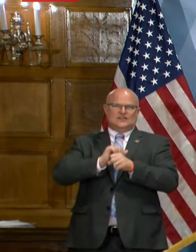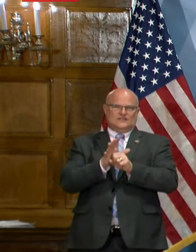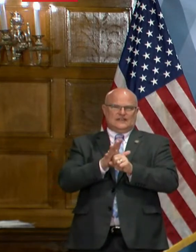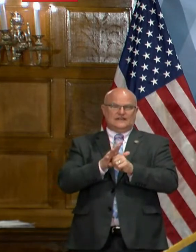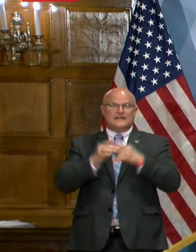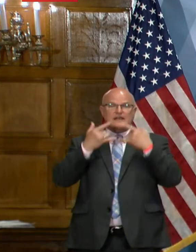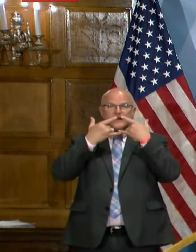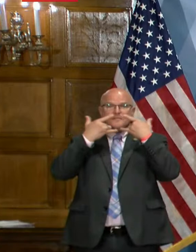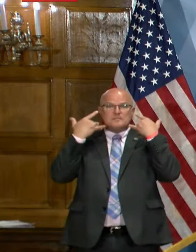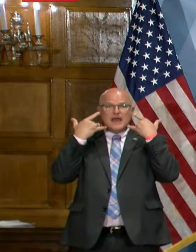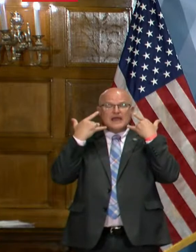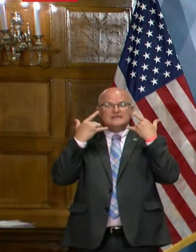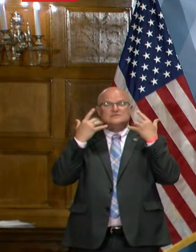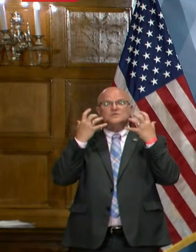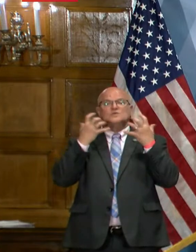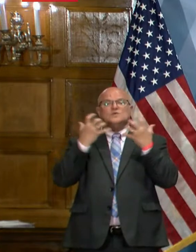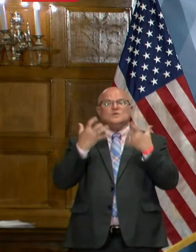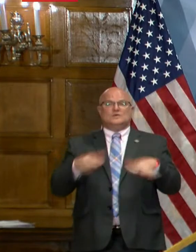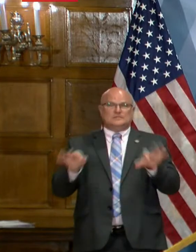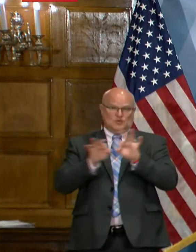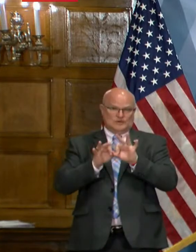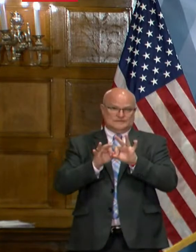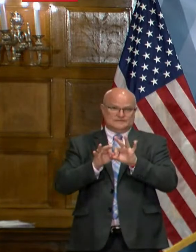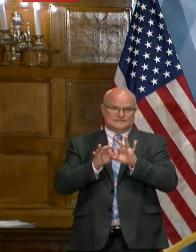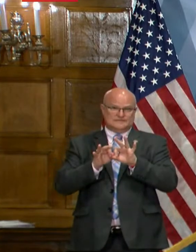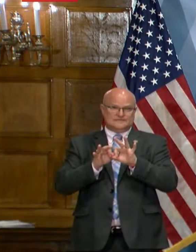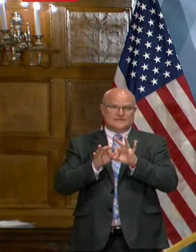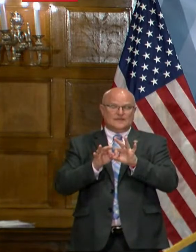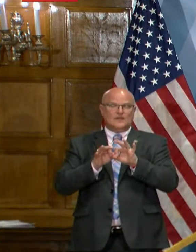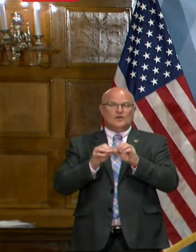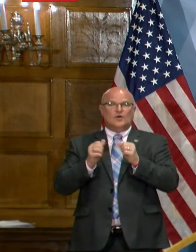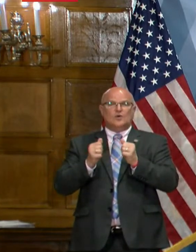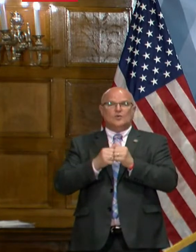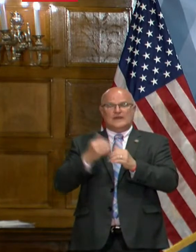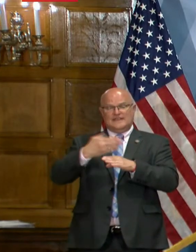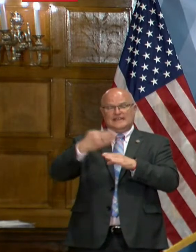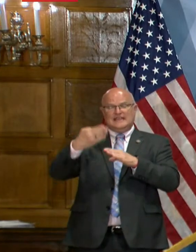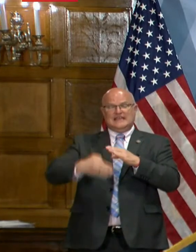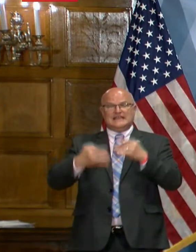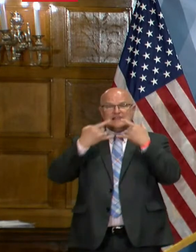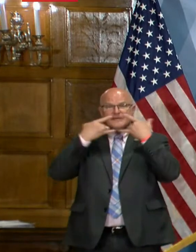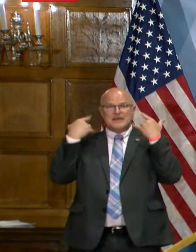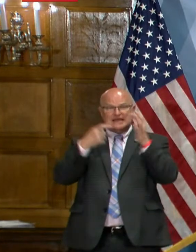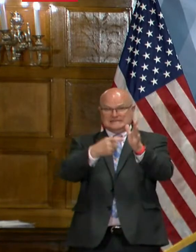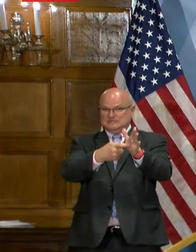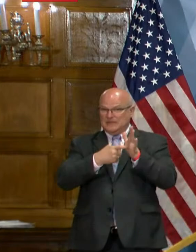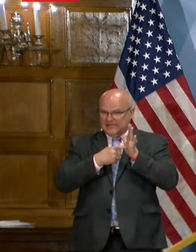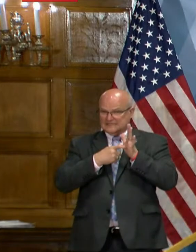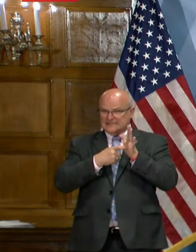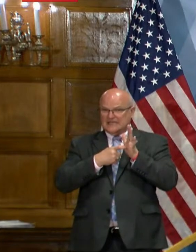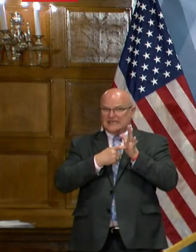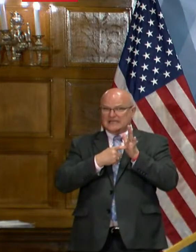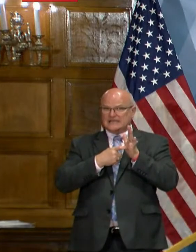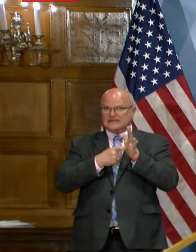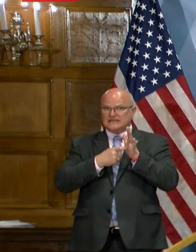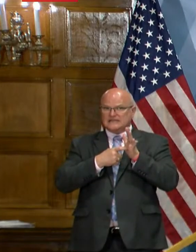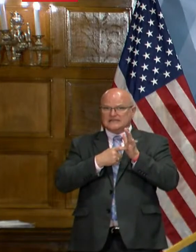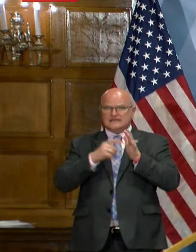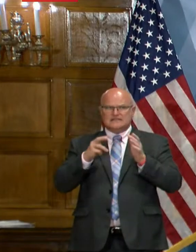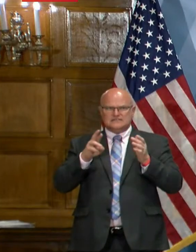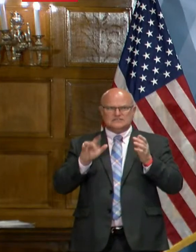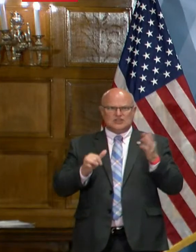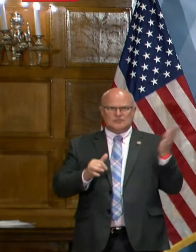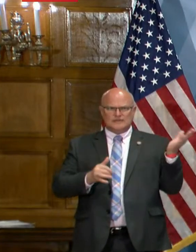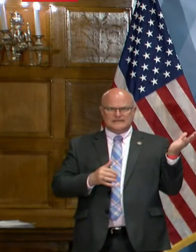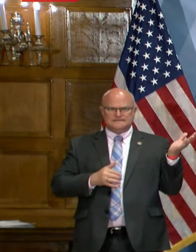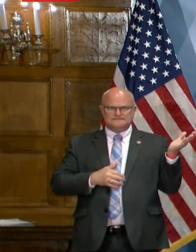The masking has been a critical component of that. With the end of the mask mandate, and Jeremy, if you could go to